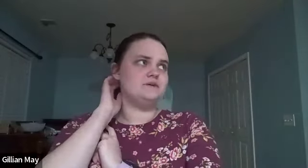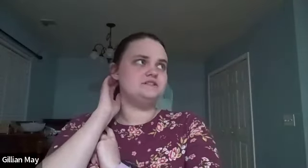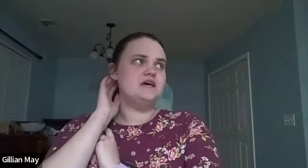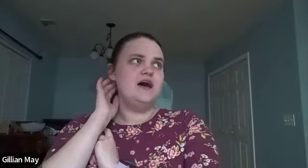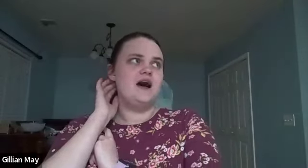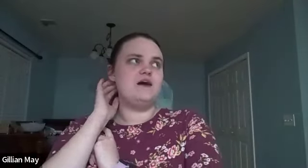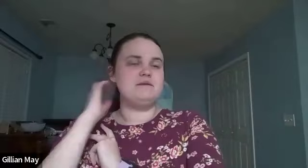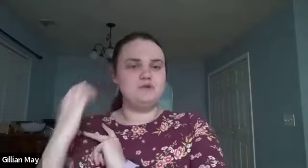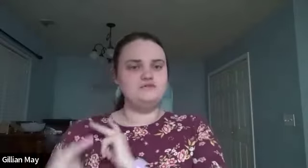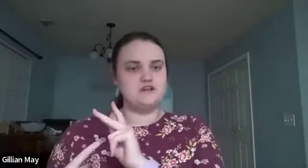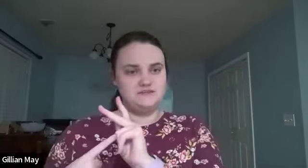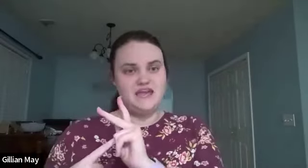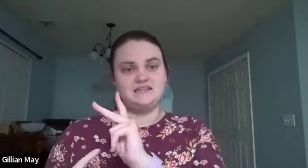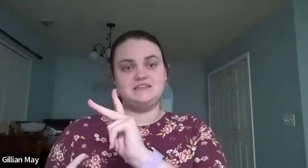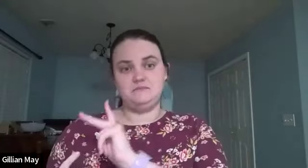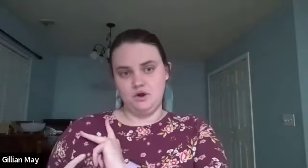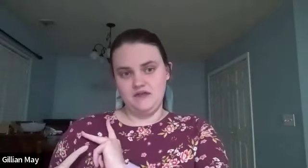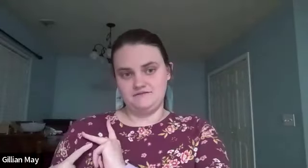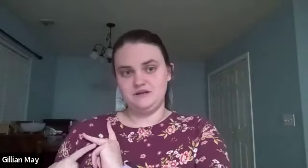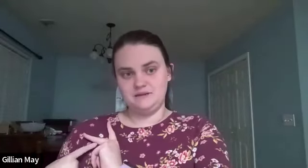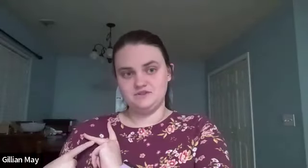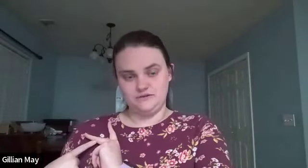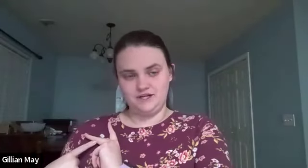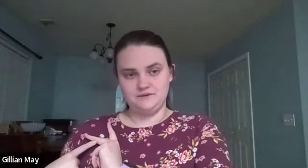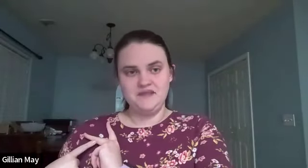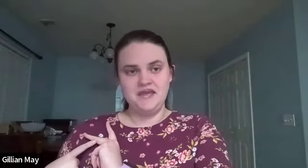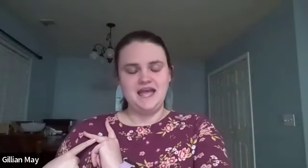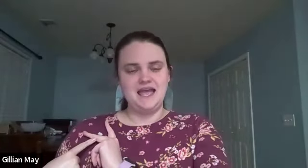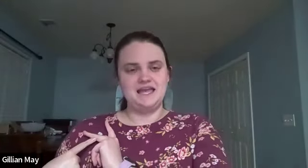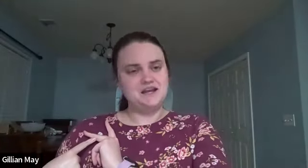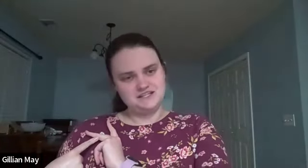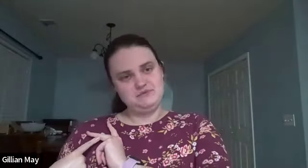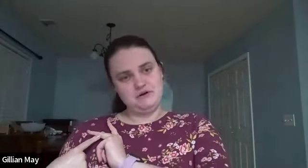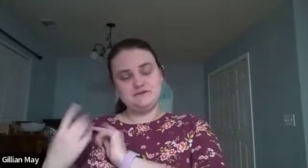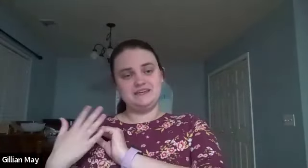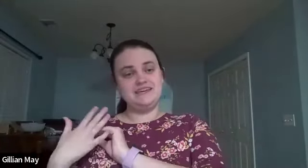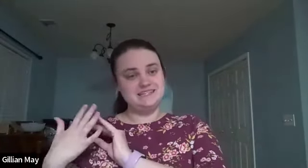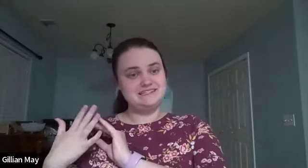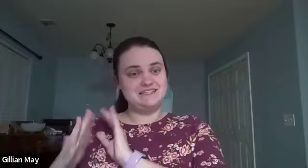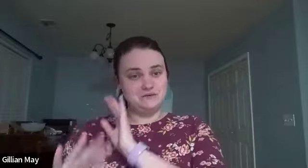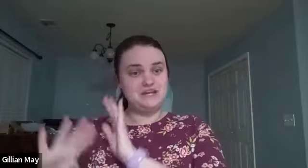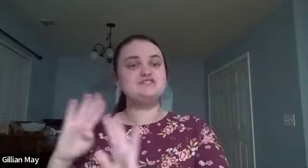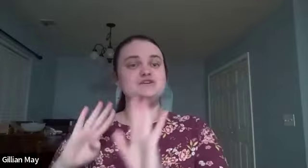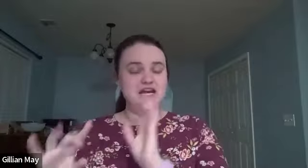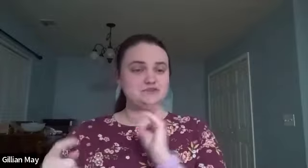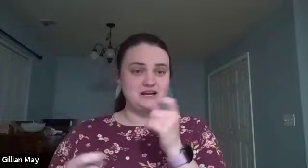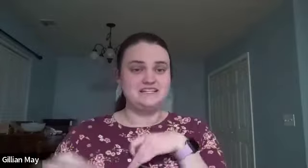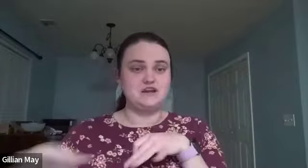members that both start with Ks, and they both have their names over here. And it got to the point for the kids, because they were getting so fed up with trying to describe,